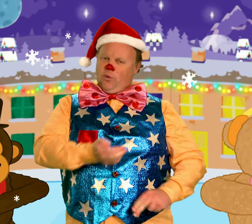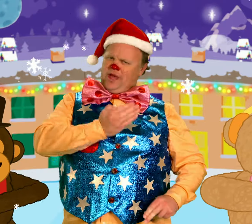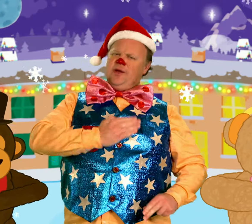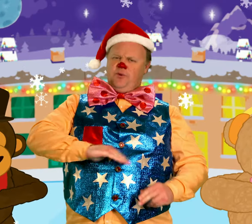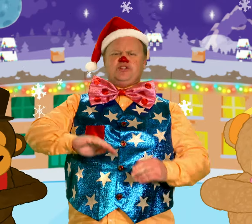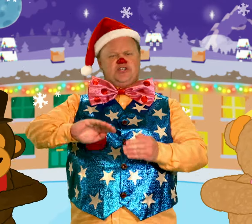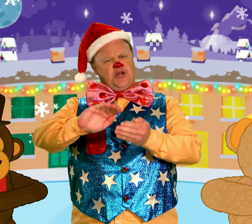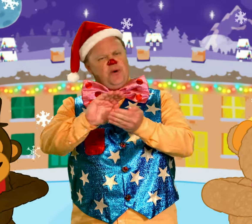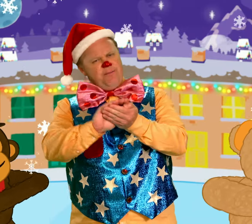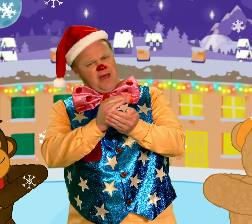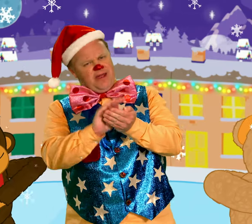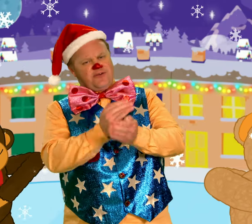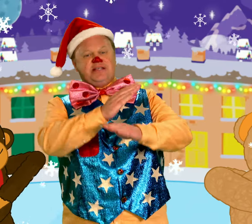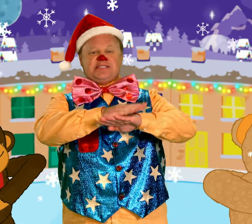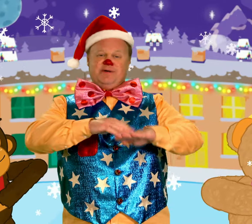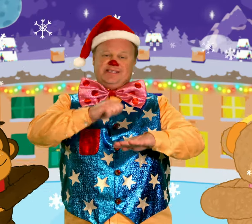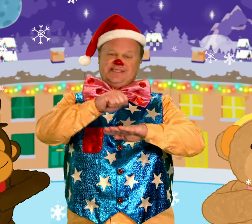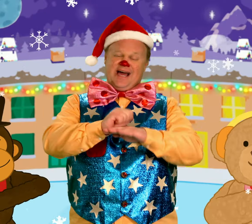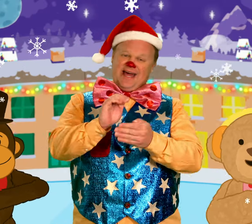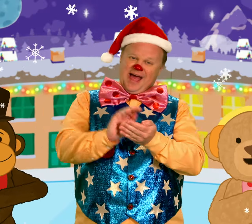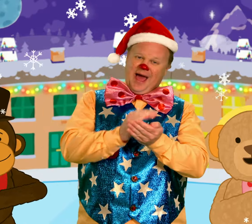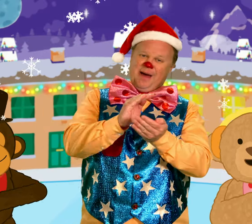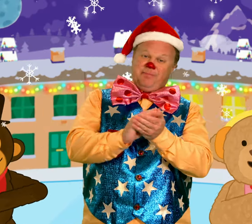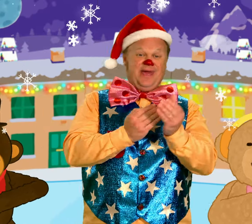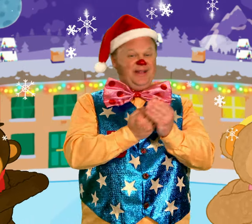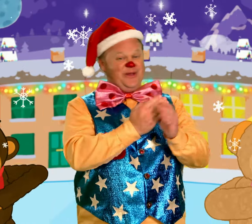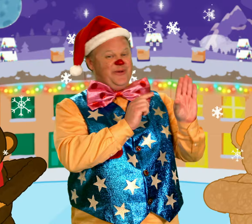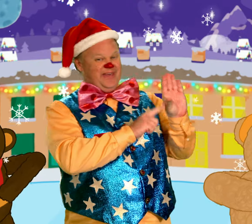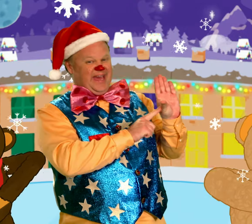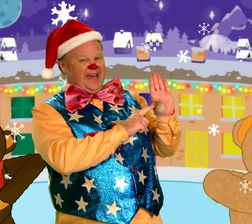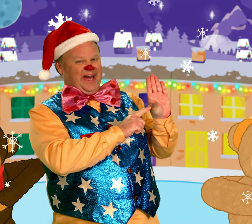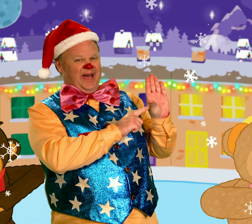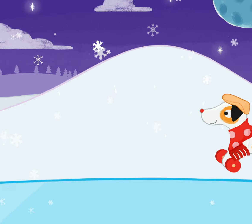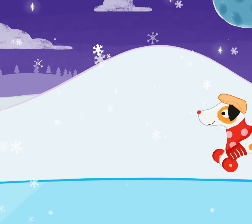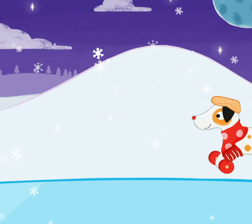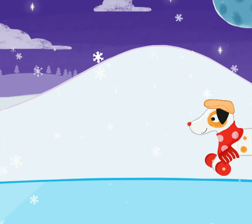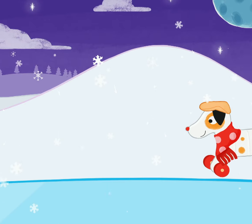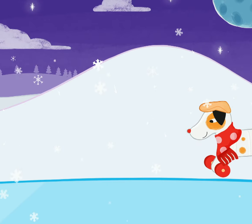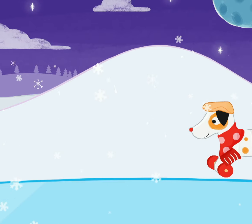We wish you a Merry Christmas and a Happy New Year.